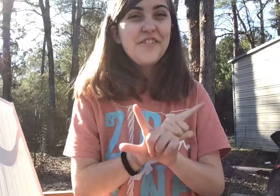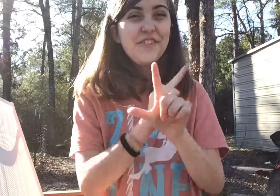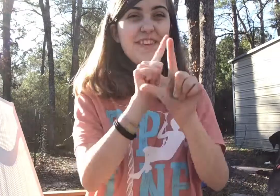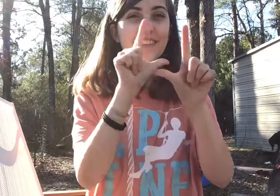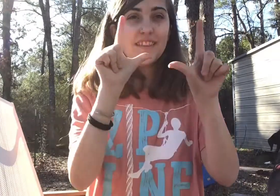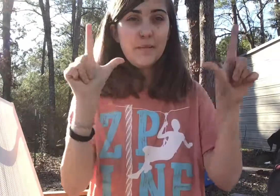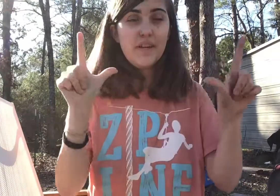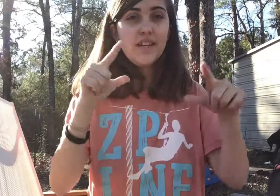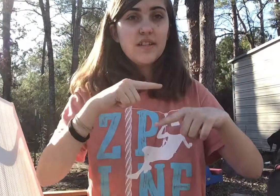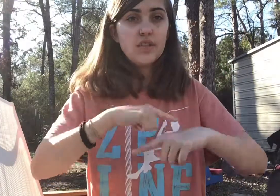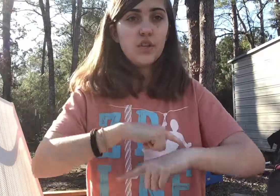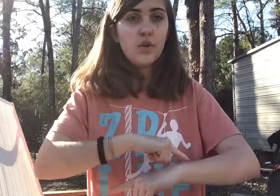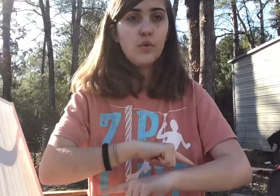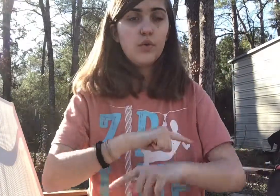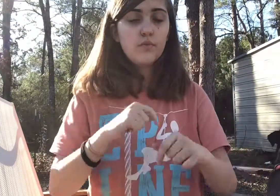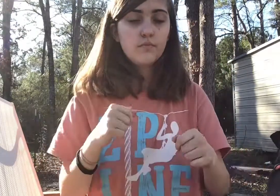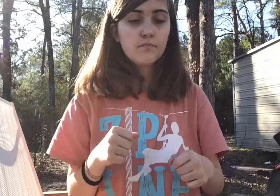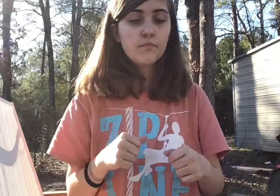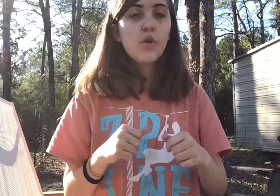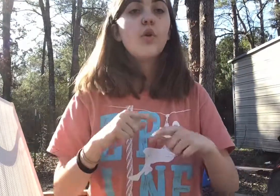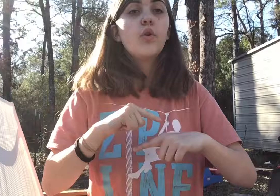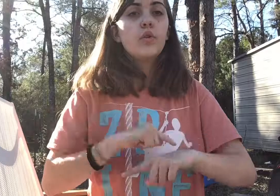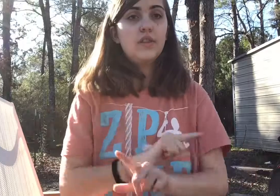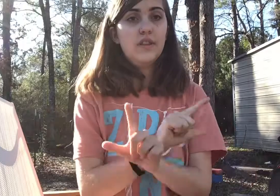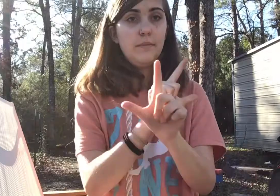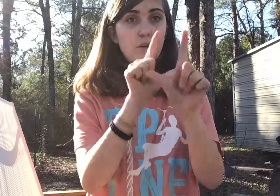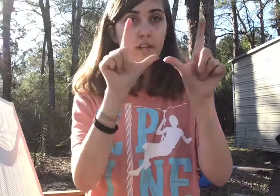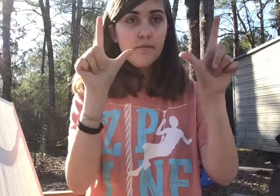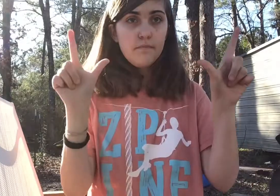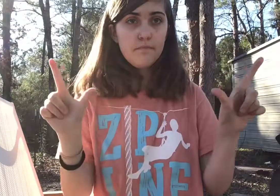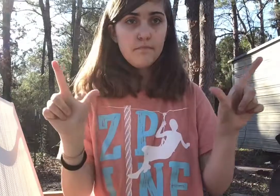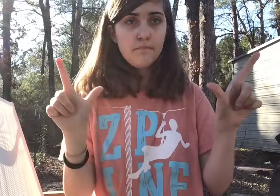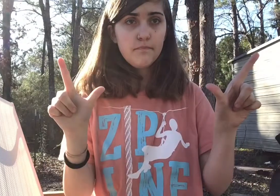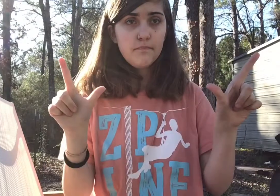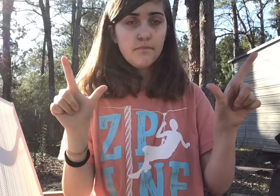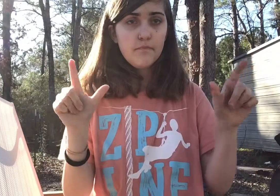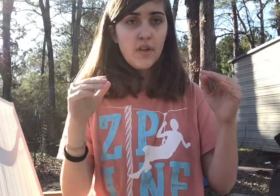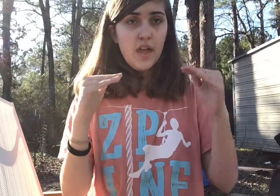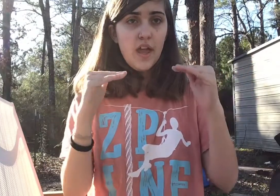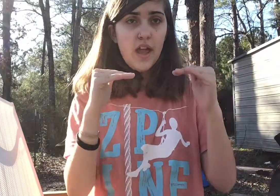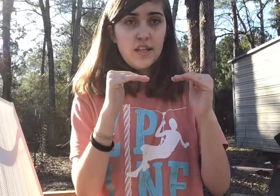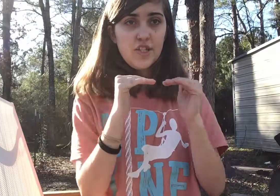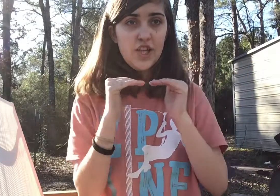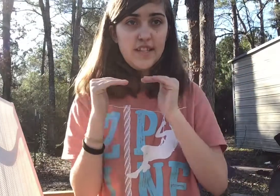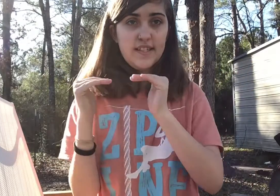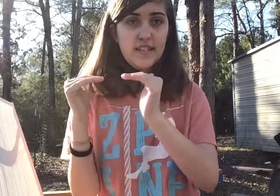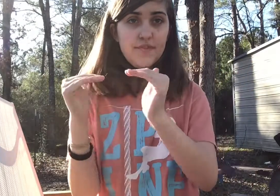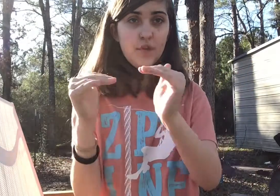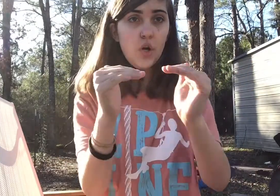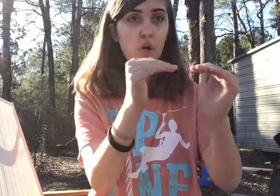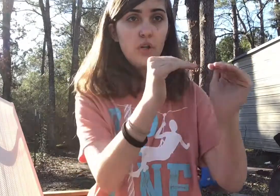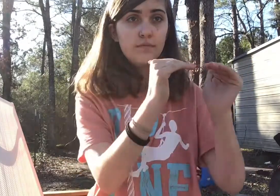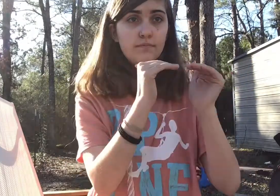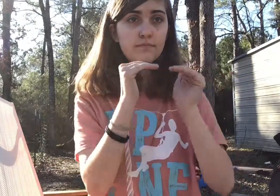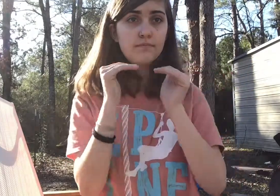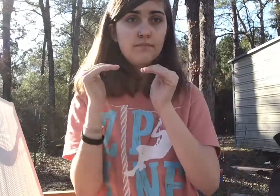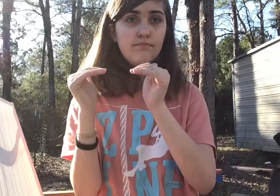with liberty, so liberty and justice for all.